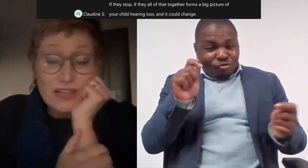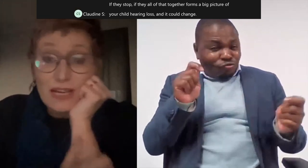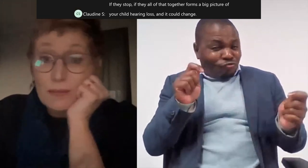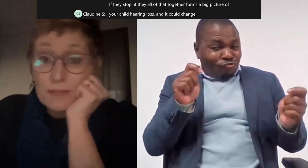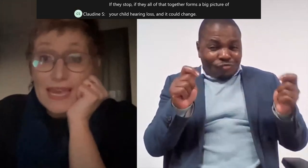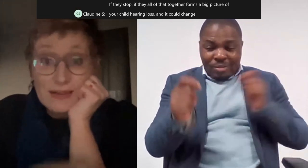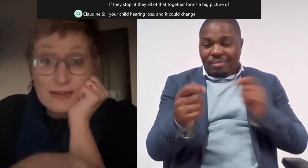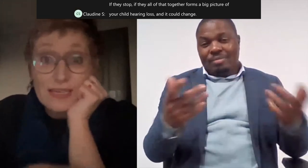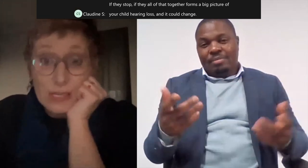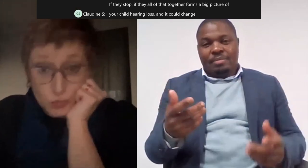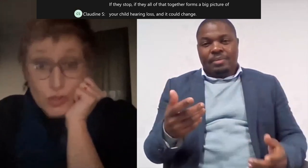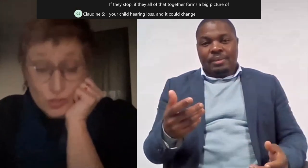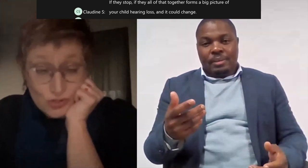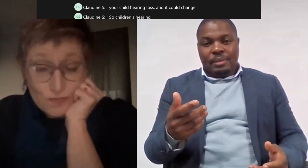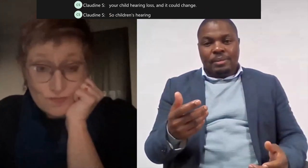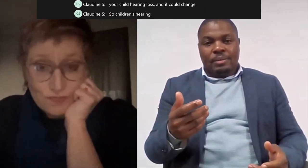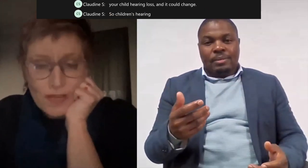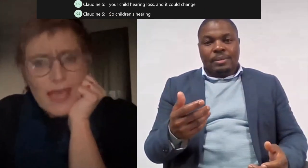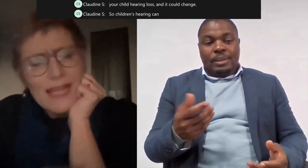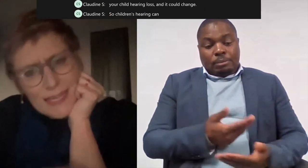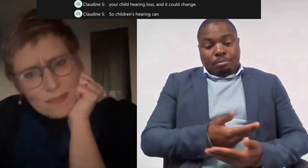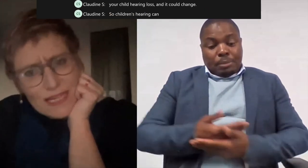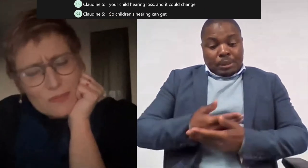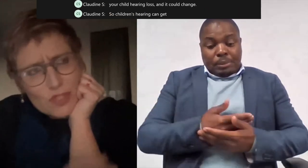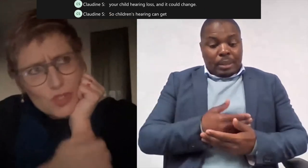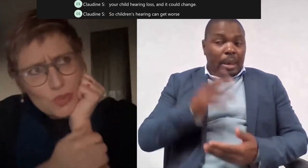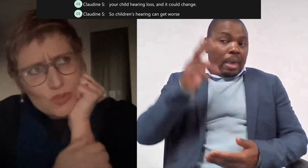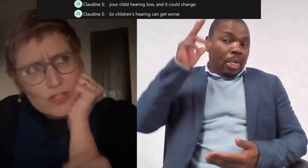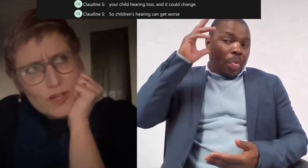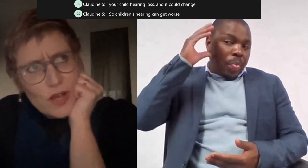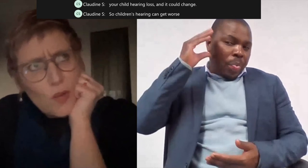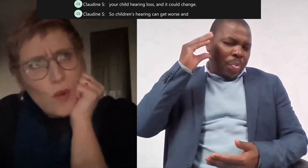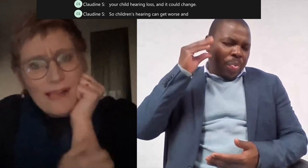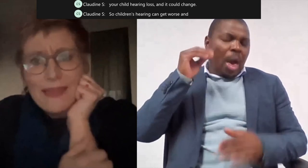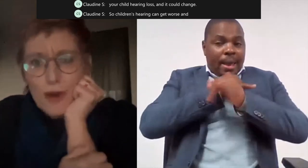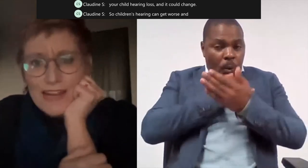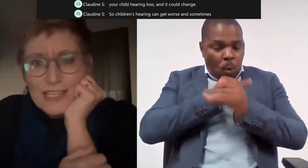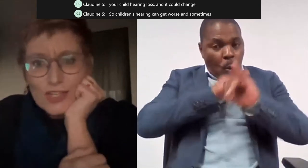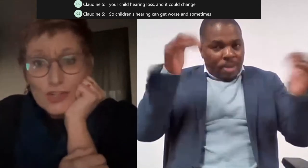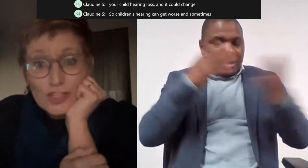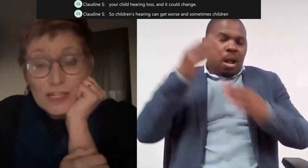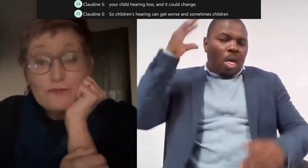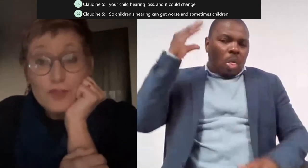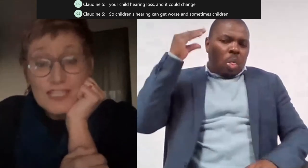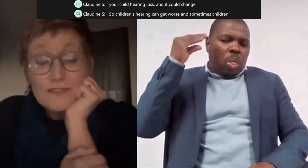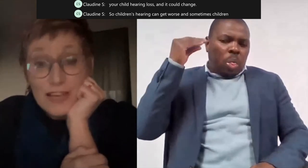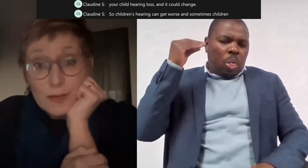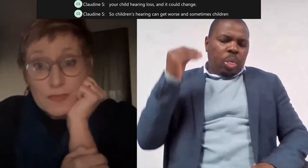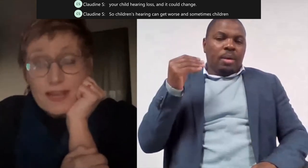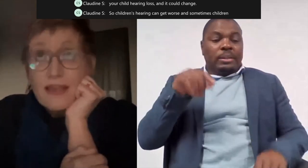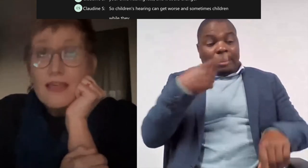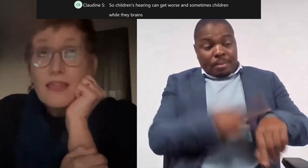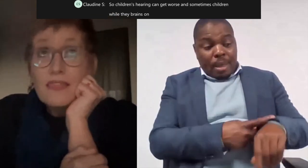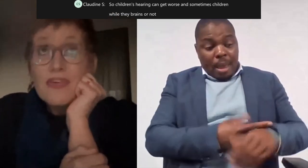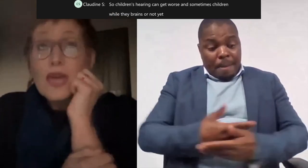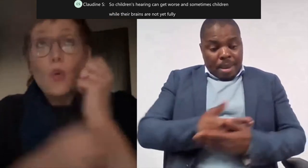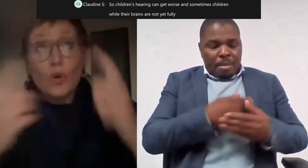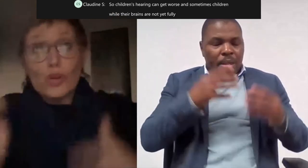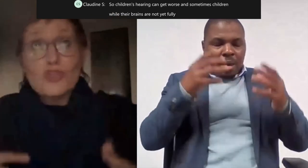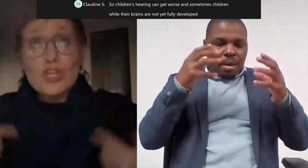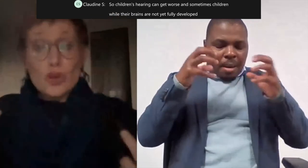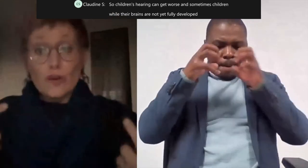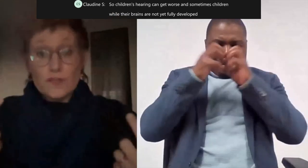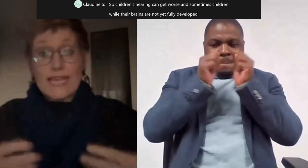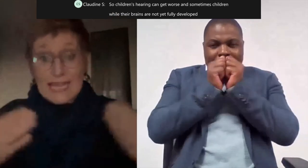Children's hearing can get worse. And sometimes children, while their brains are not yet fully developed,